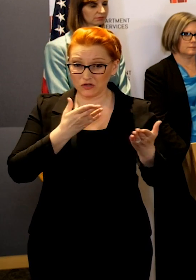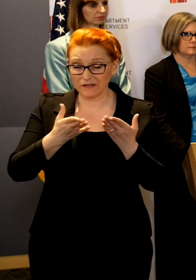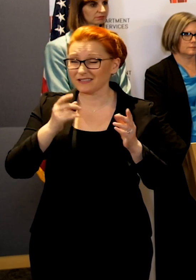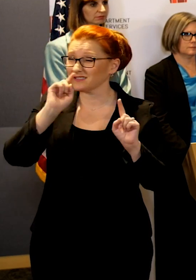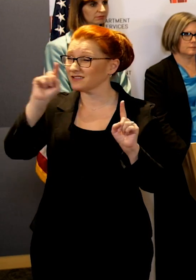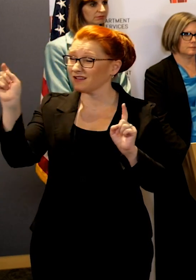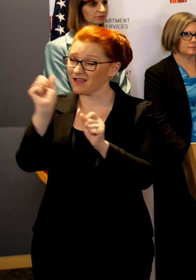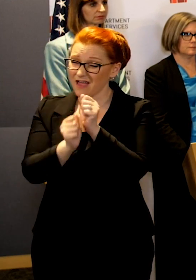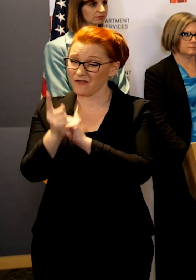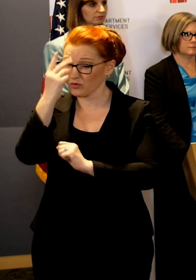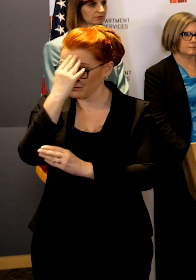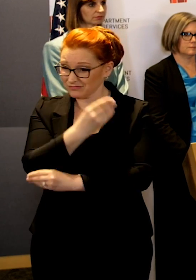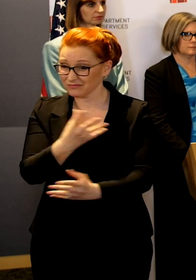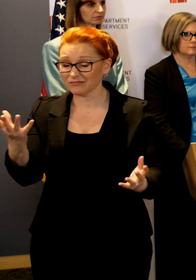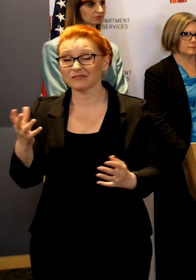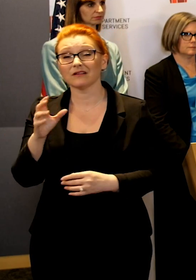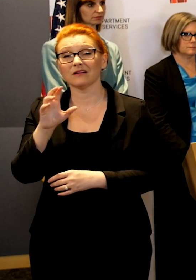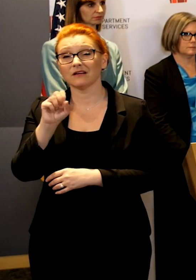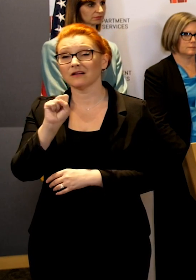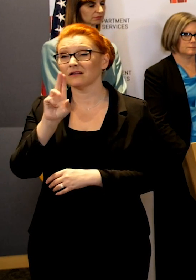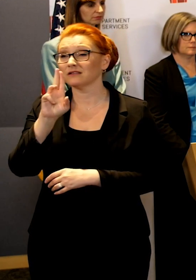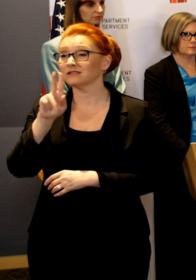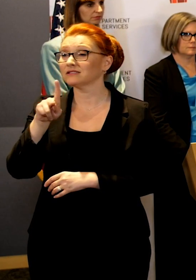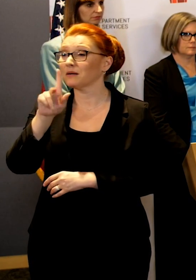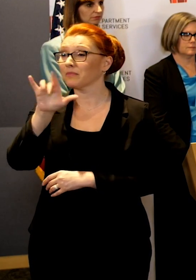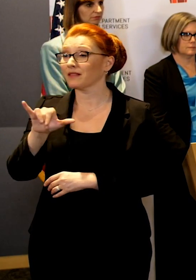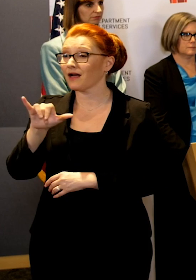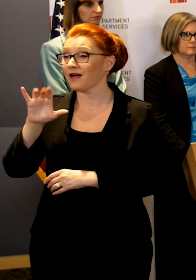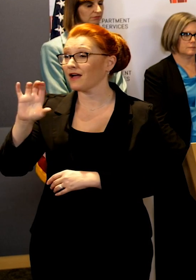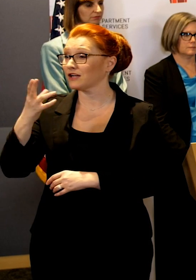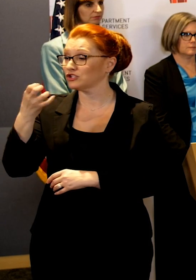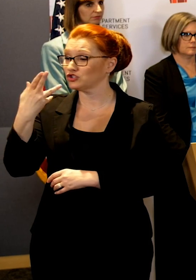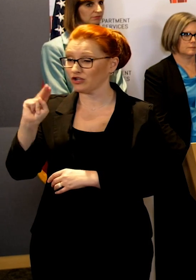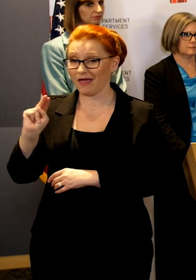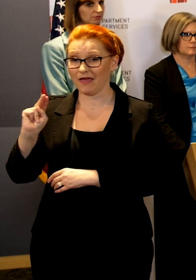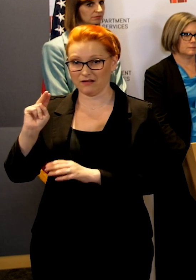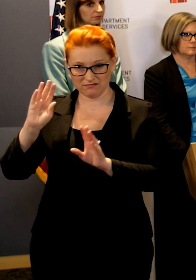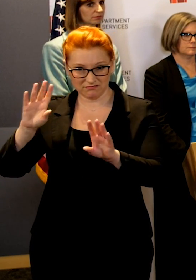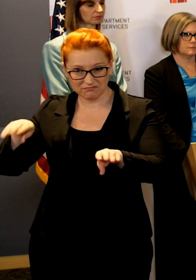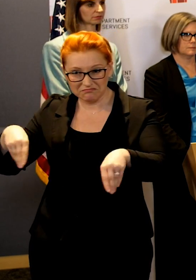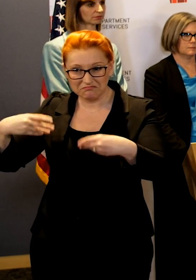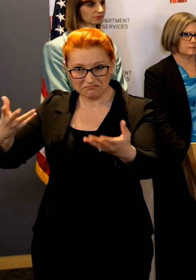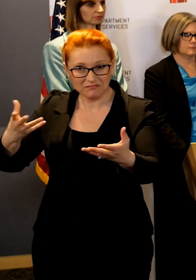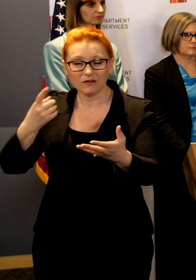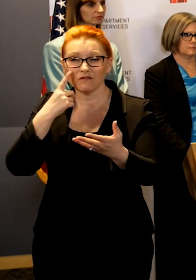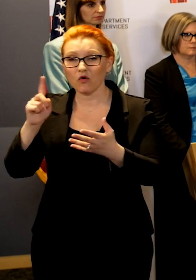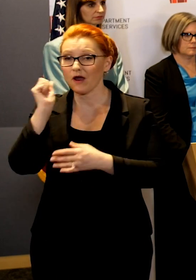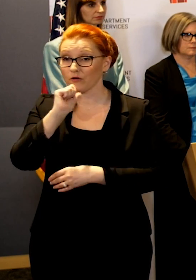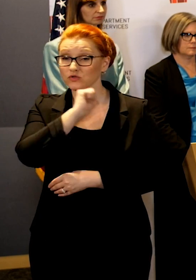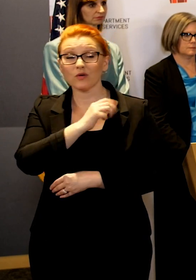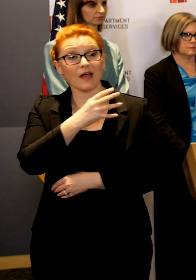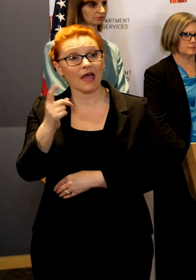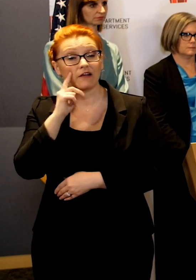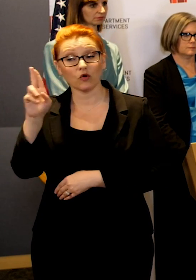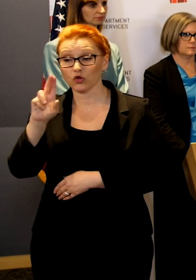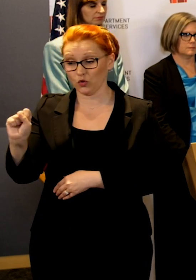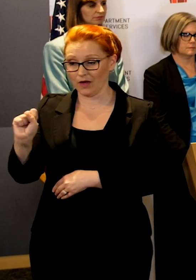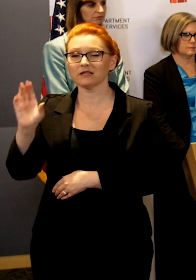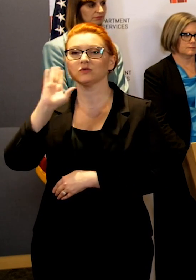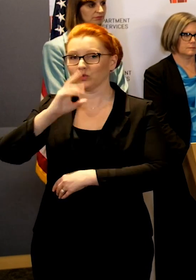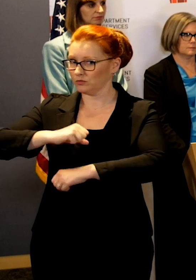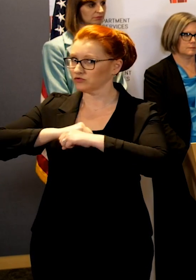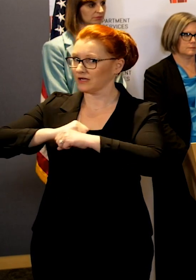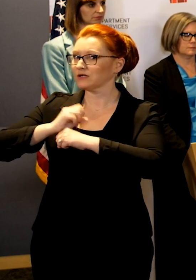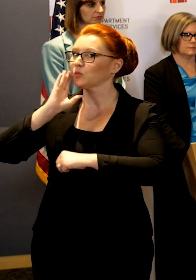well. The supply chain for Arizona and for the United States of America will be protected.